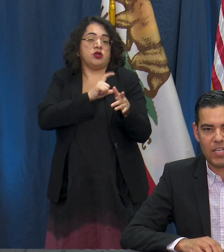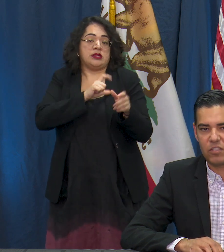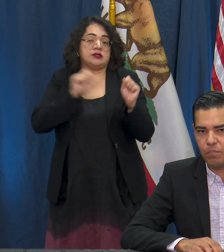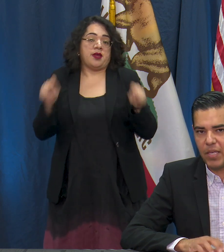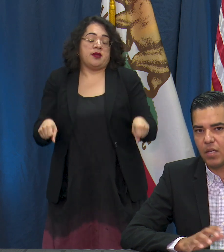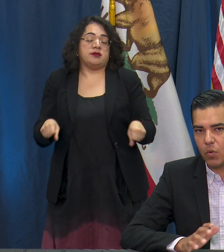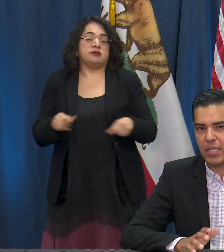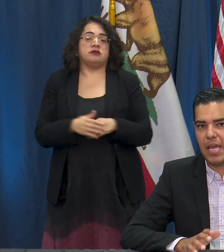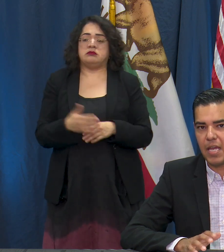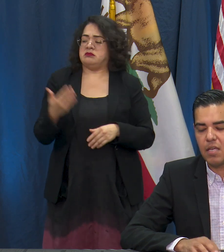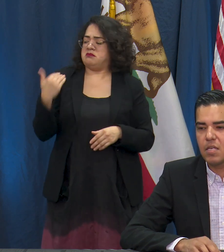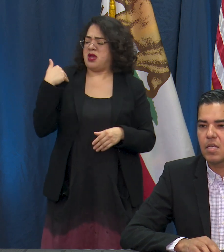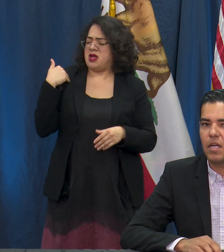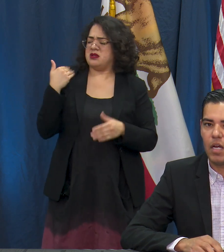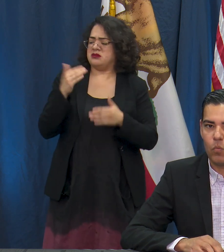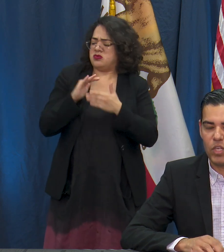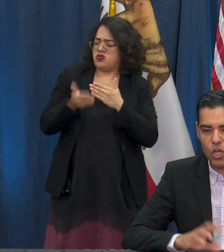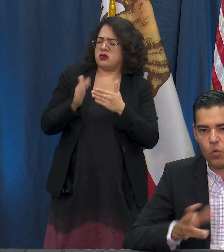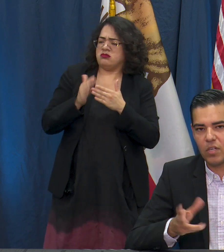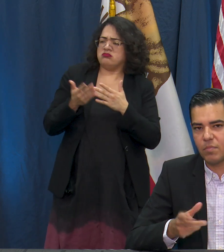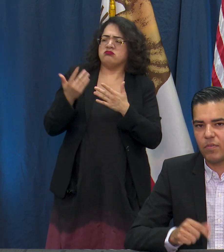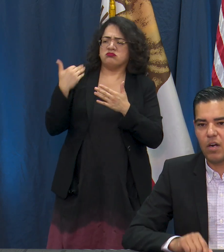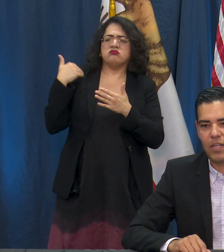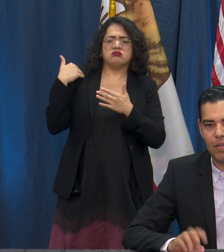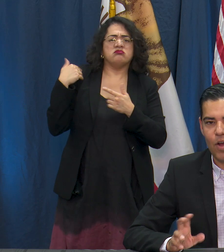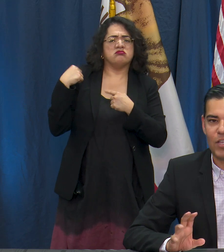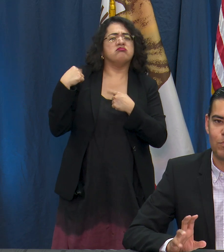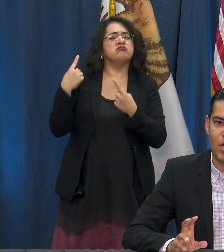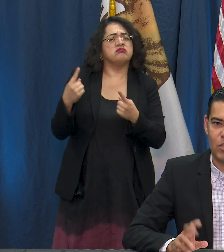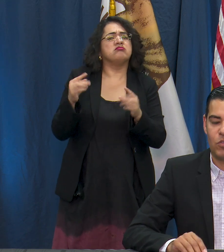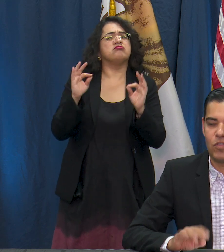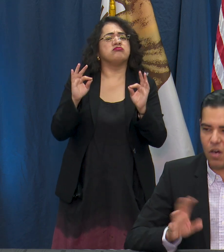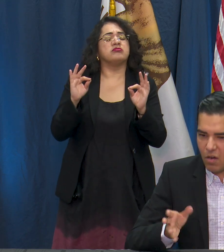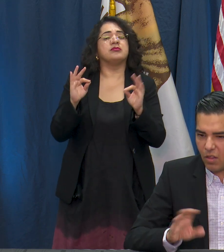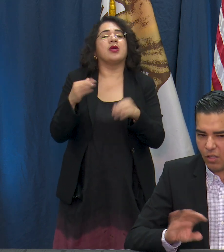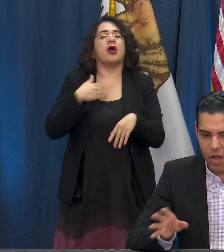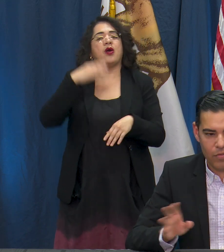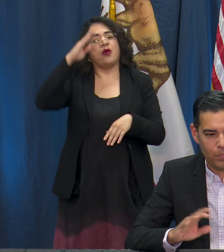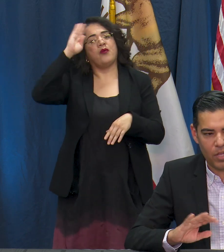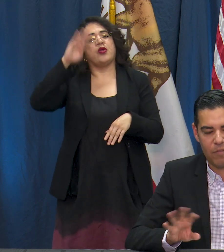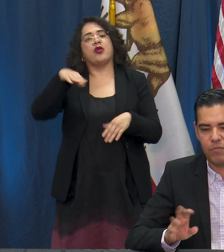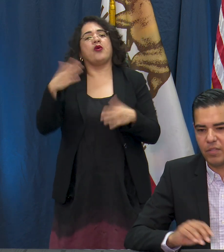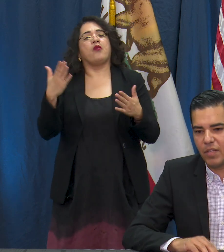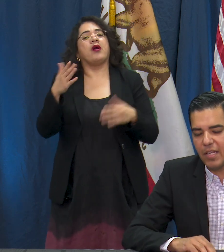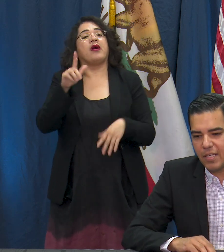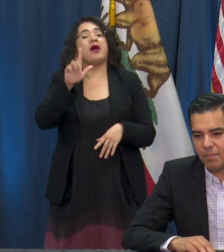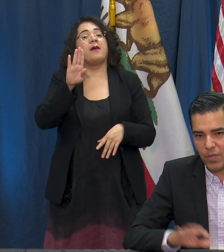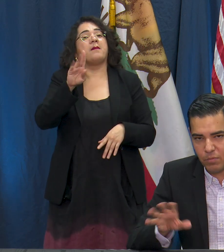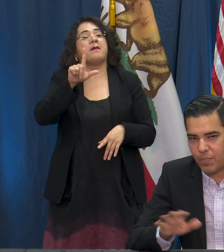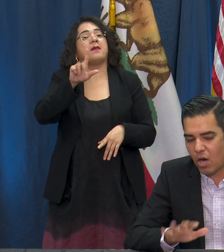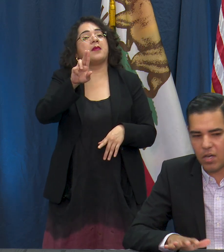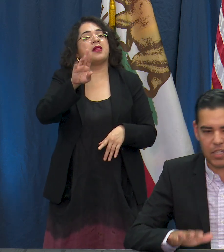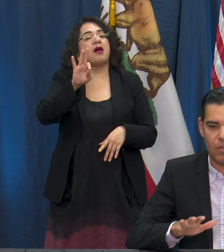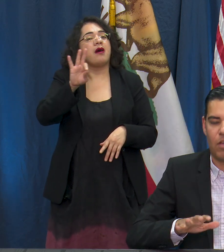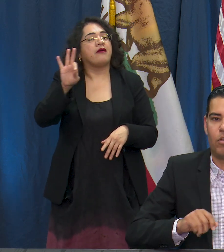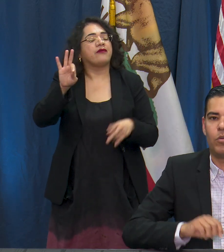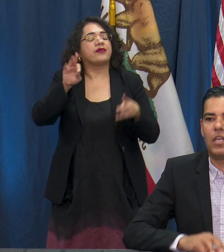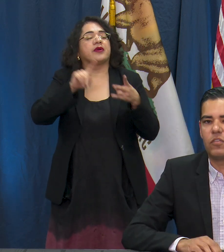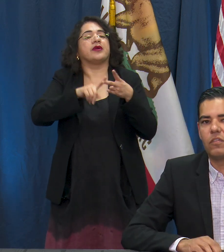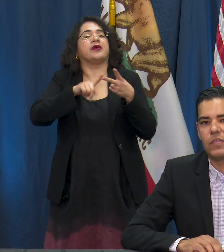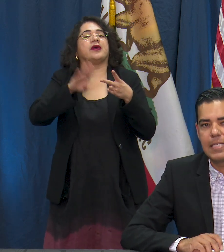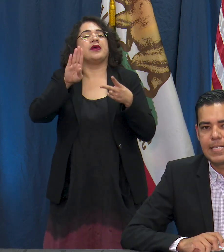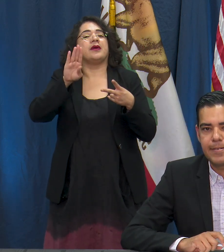Last few weekends have been okay. We know where some of our kind of hotspot issues are along the Bluff and Bixby Park and